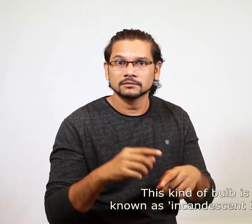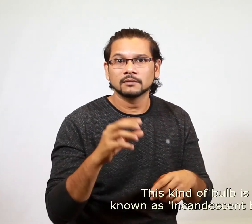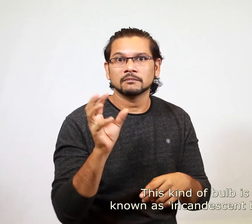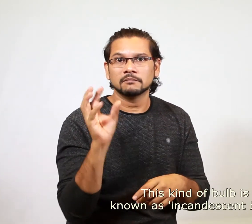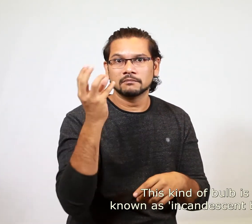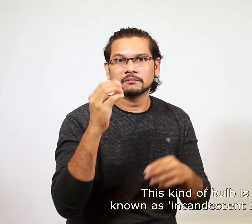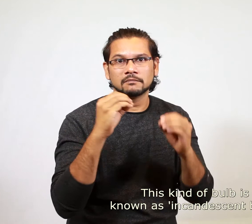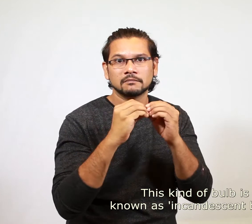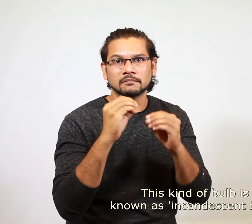Incandescent bulb.